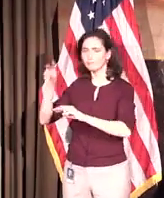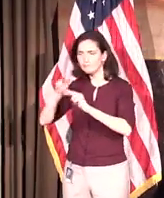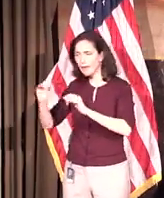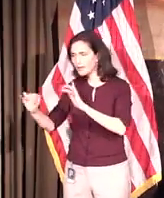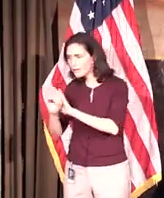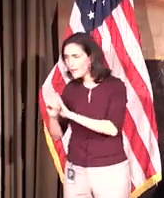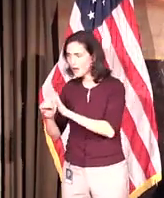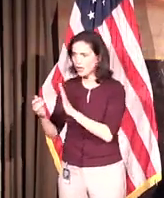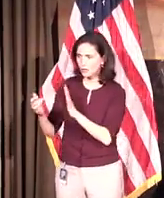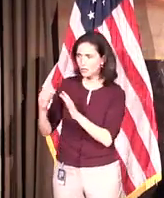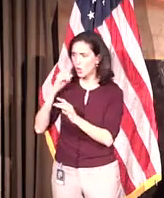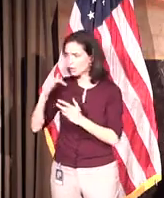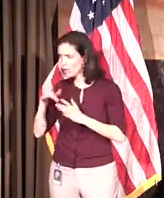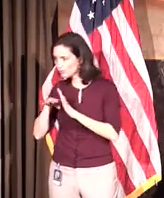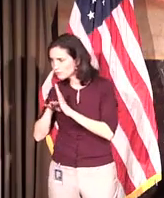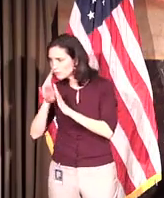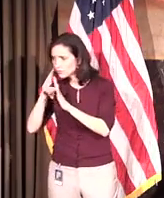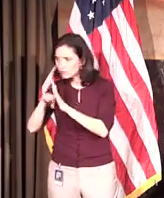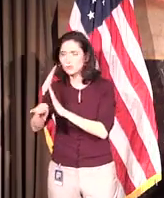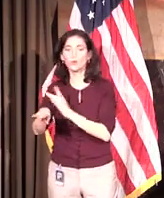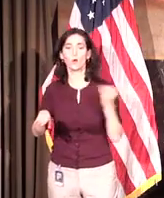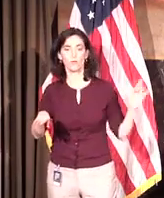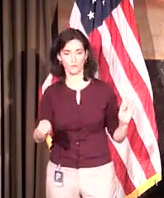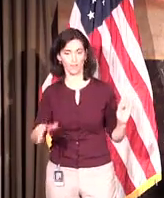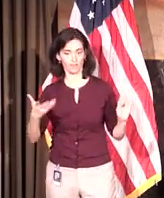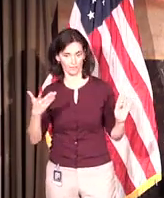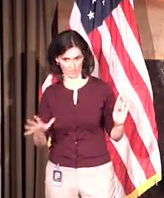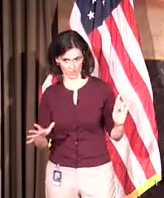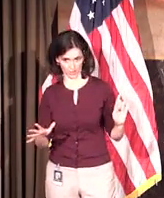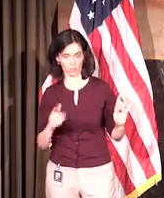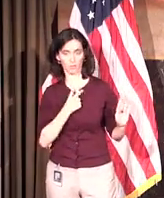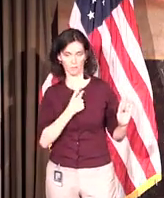come back up, finish my prepared remarks, and take your questions.